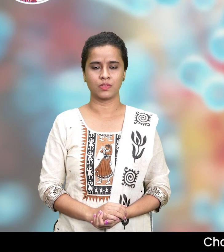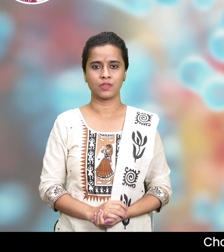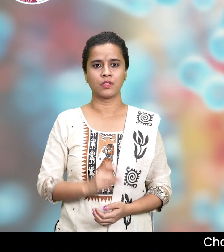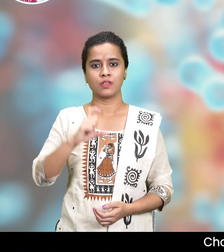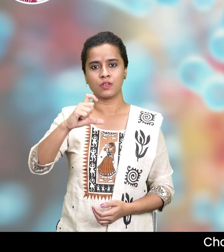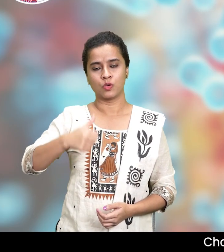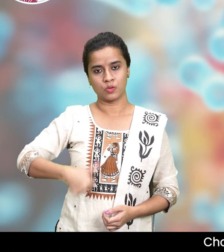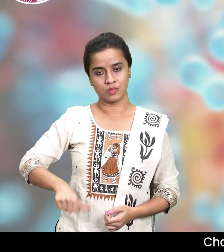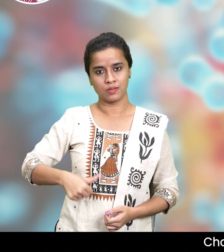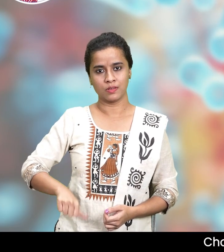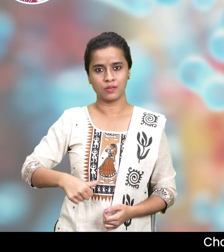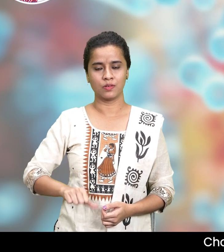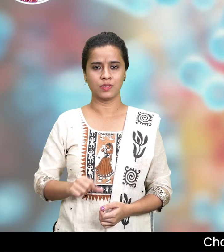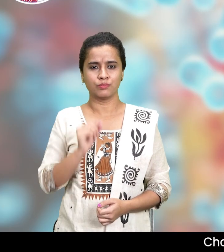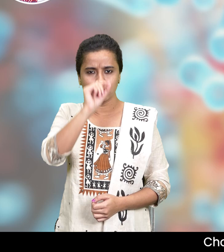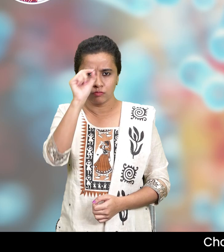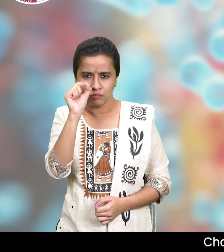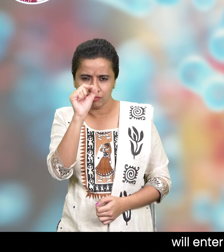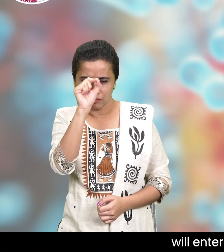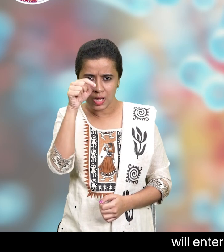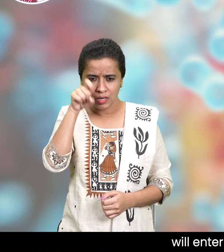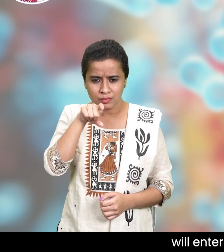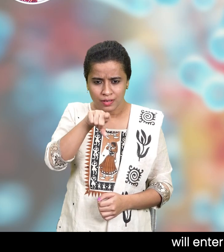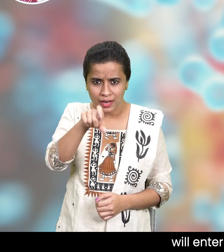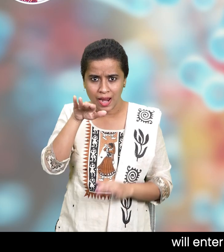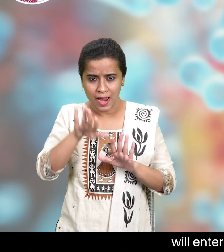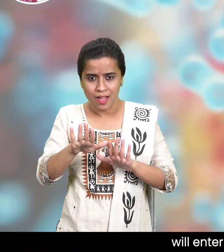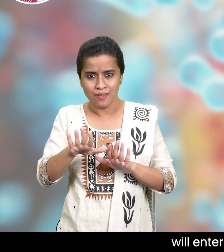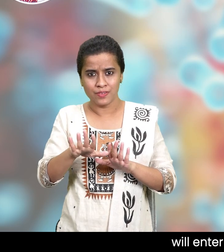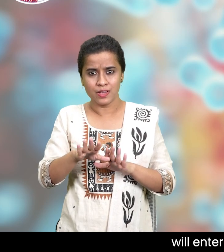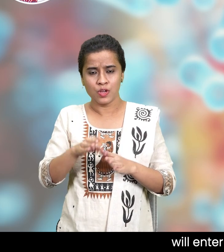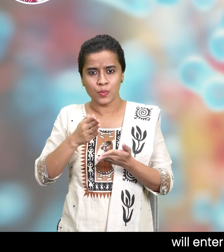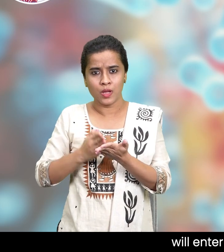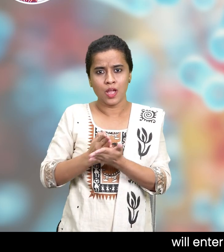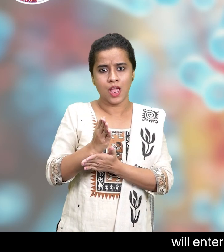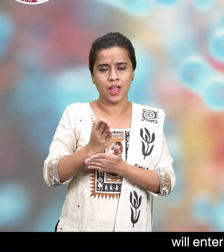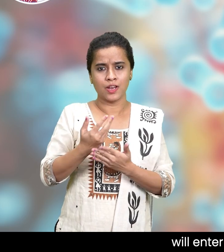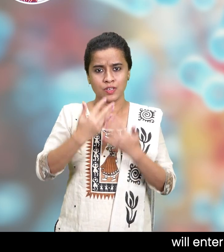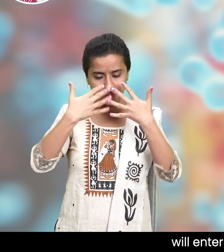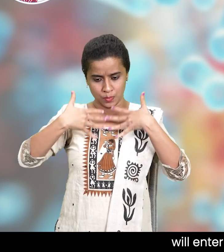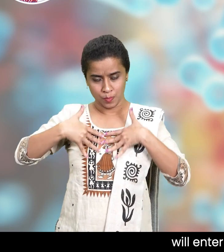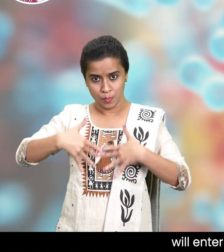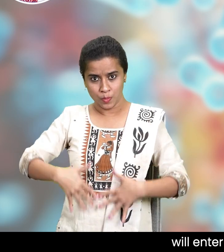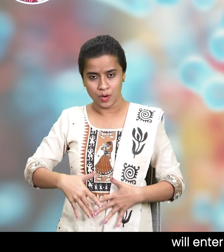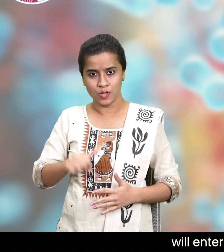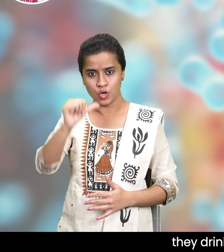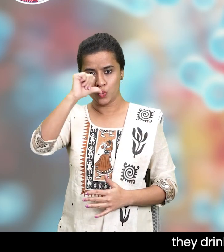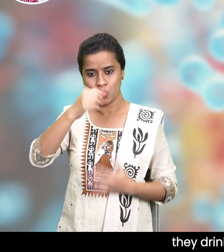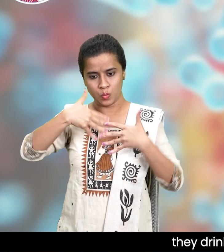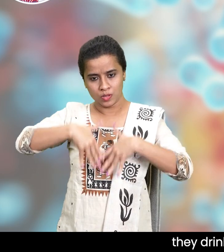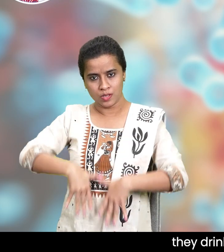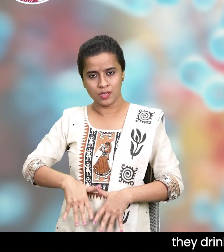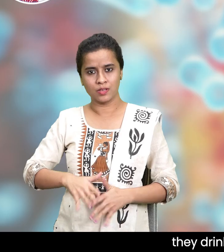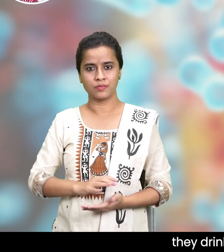Cholera causing microbes will enter new hosts through the water